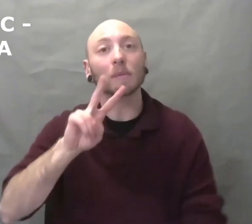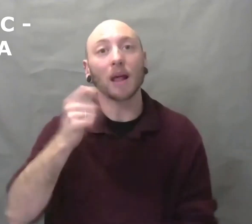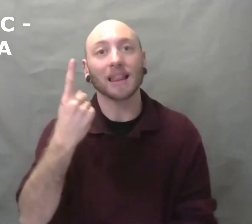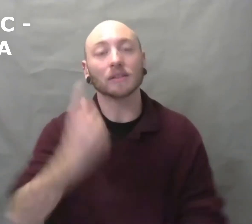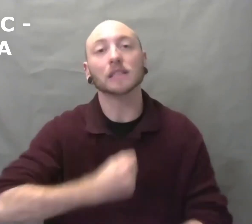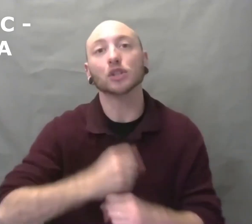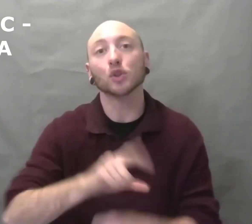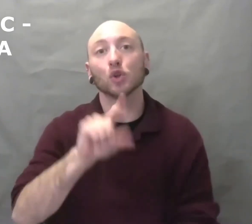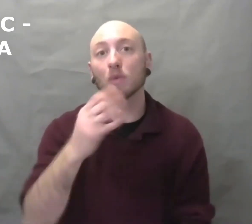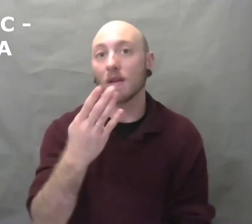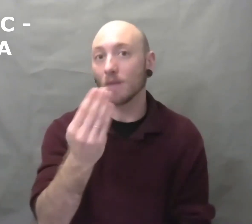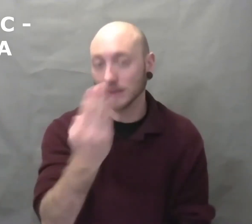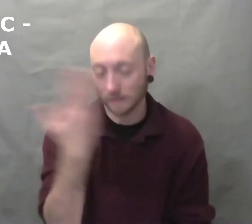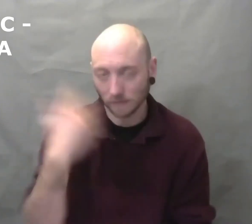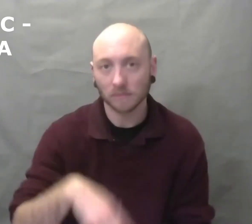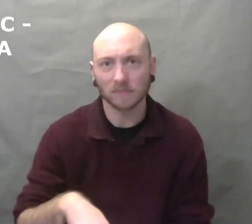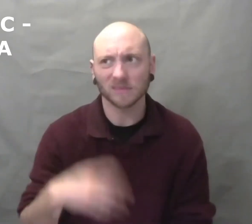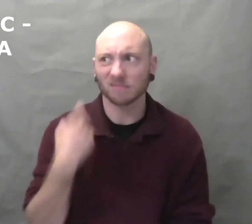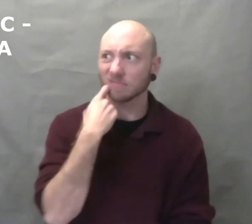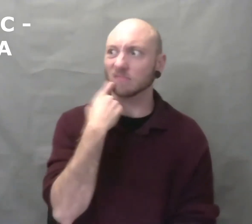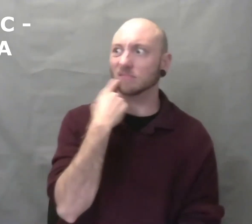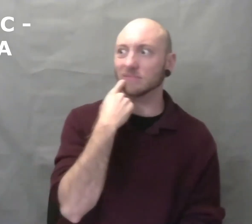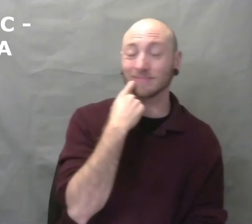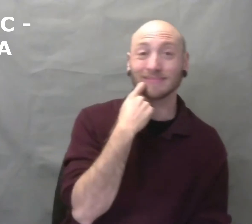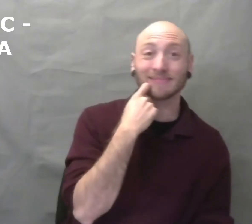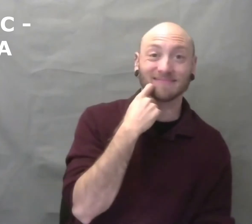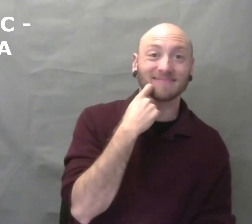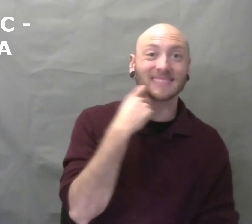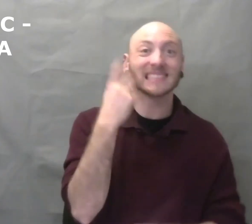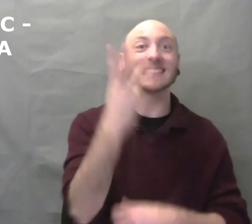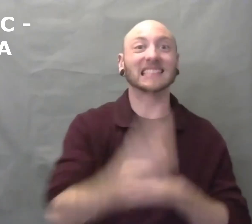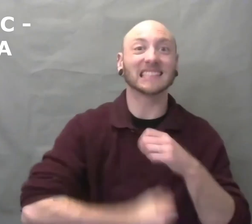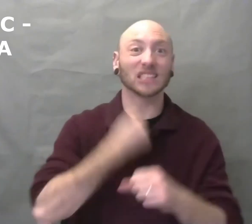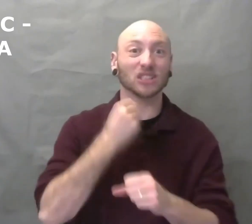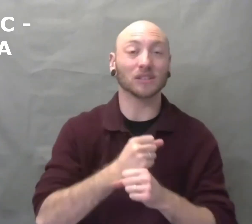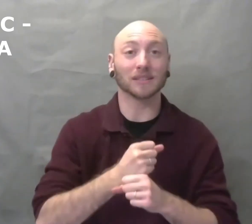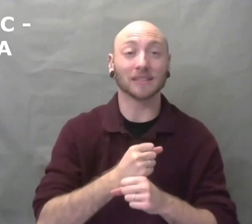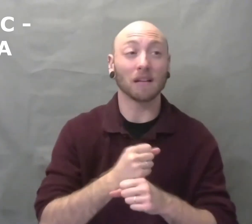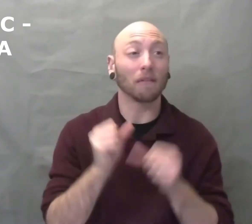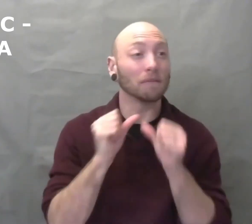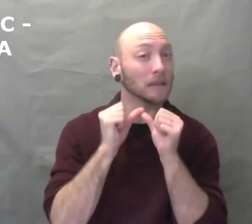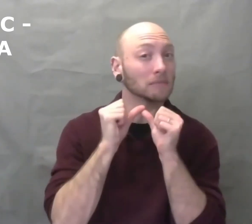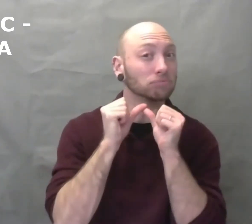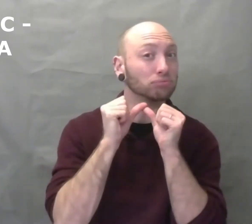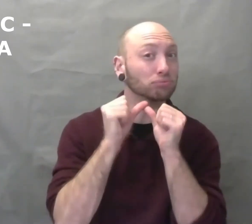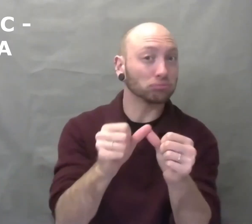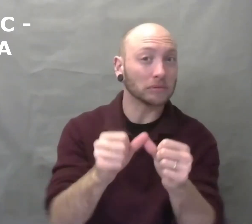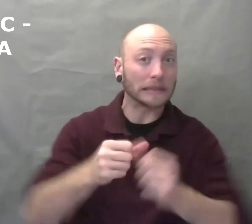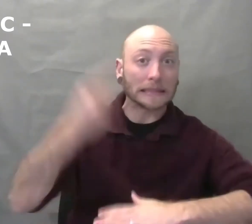2014. So a couple months ago, I picked up 6 years of continuous sobriety, days, nights, weekends. Um, I